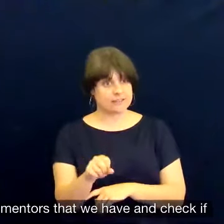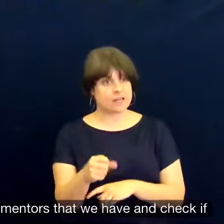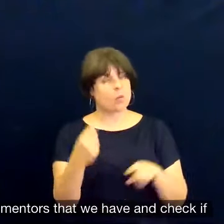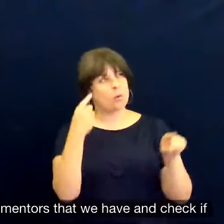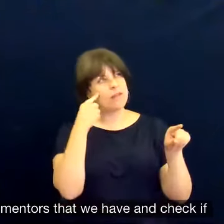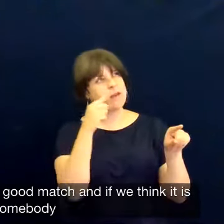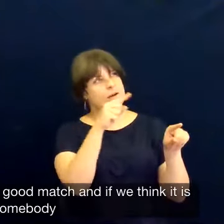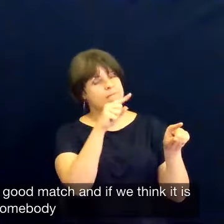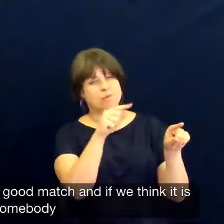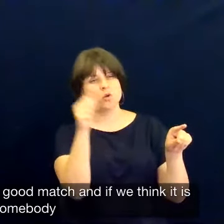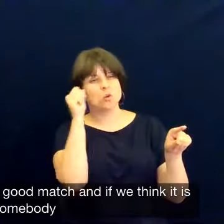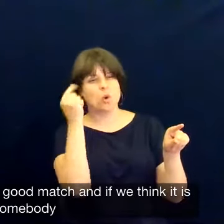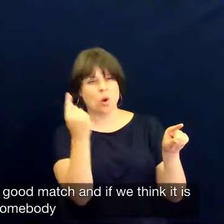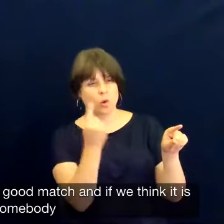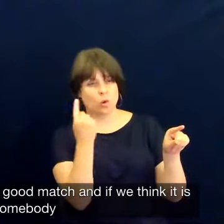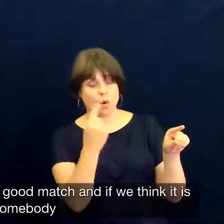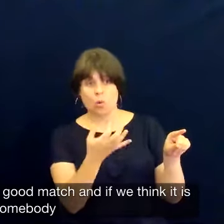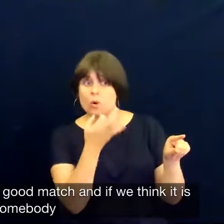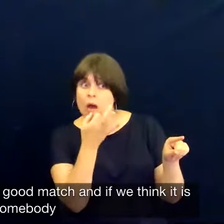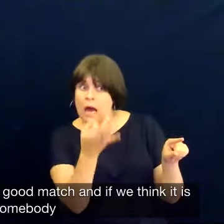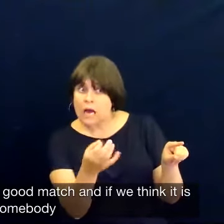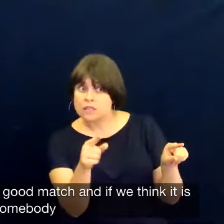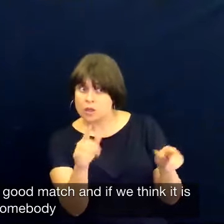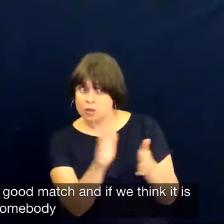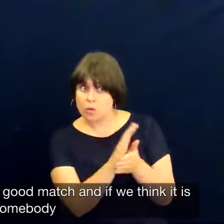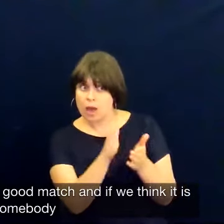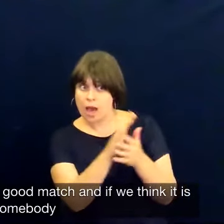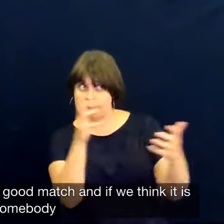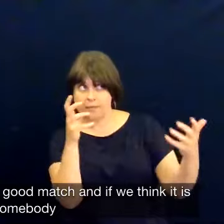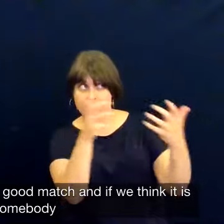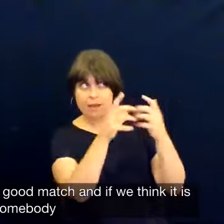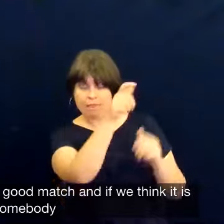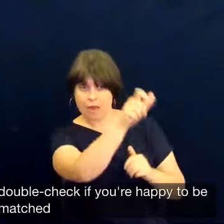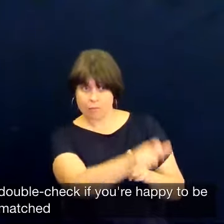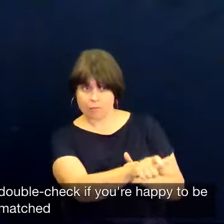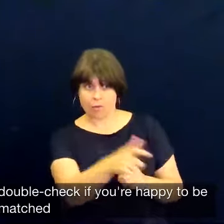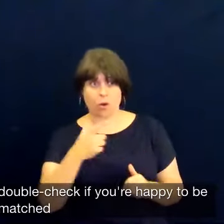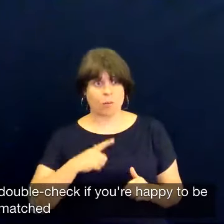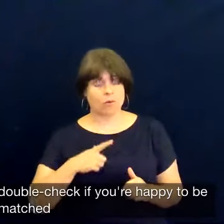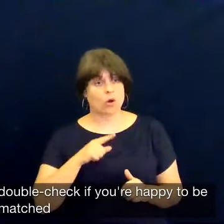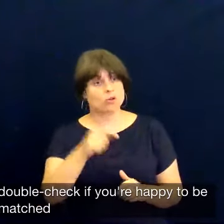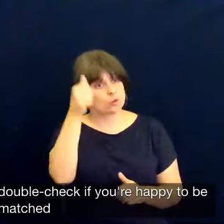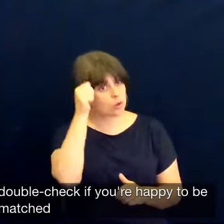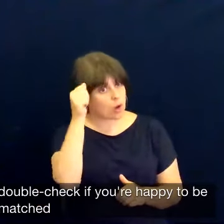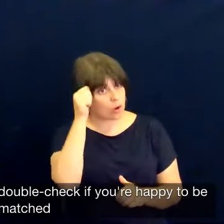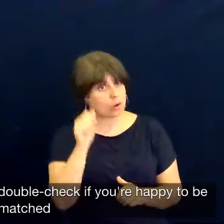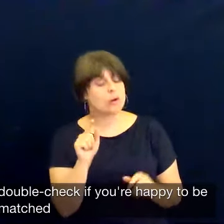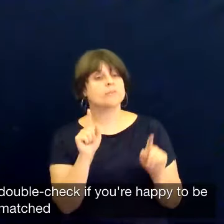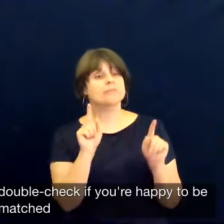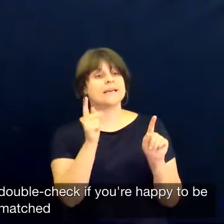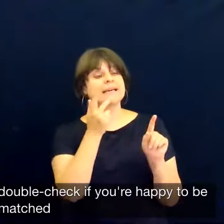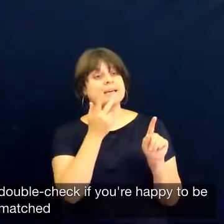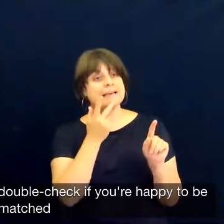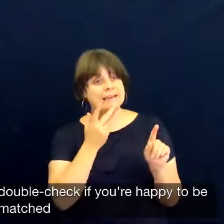know, we would double check if you're happy to be matched with a person you know. But if there are no mentees with